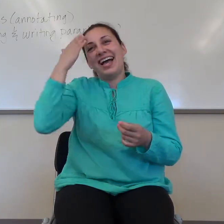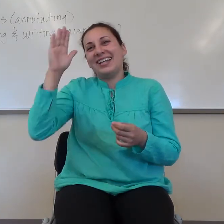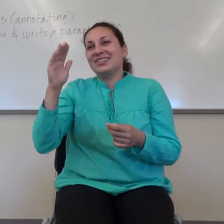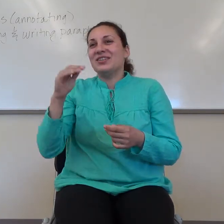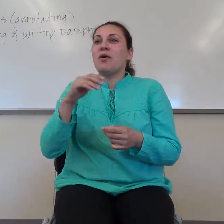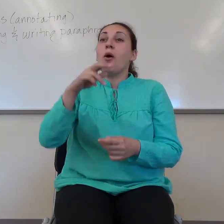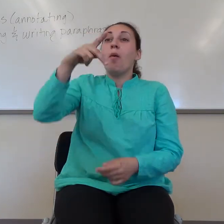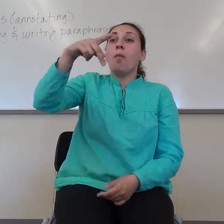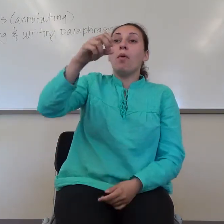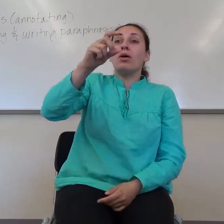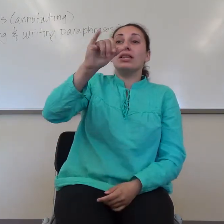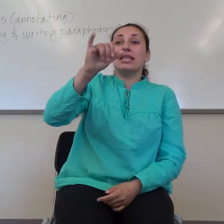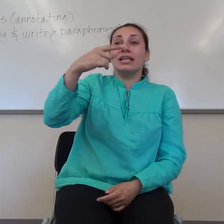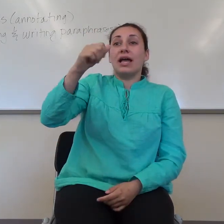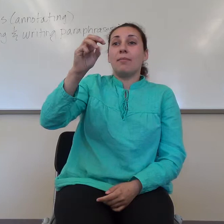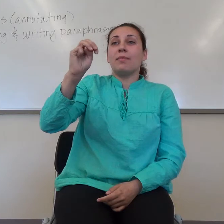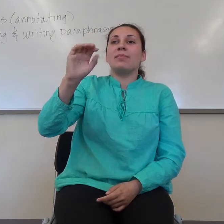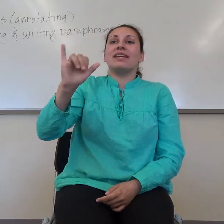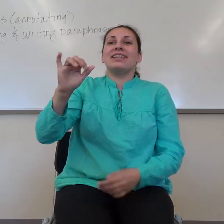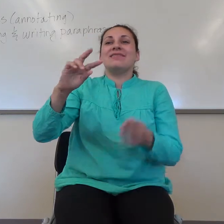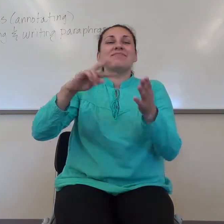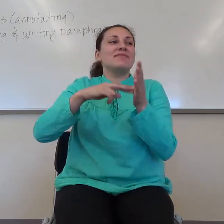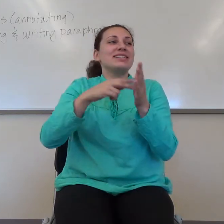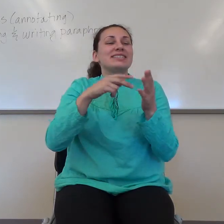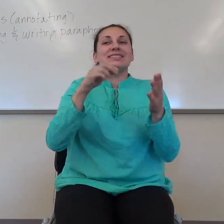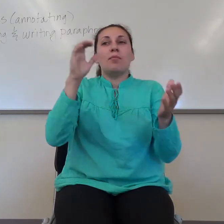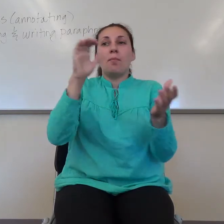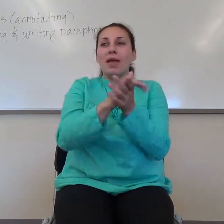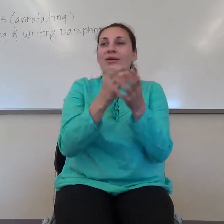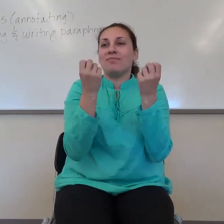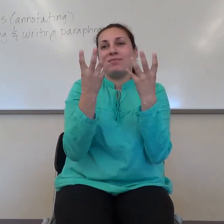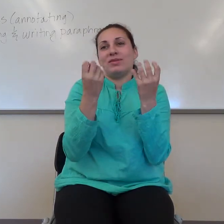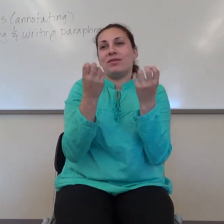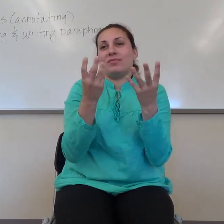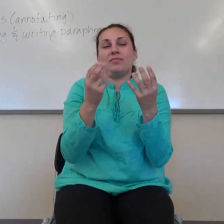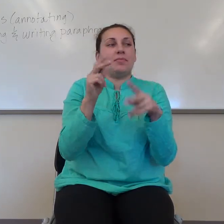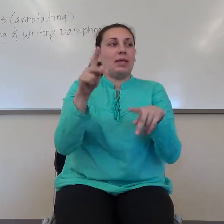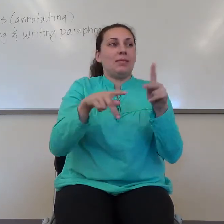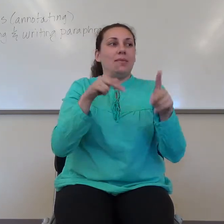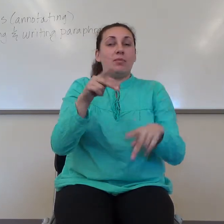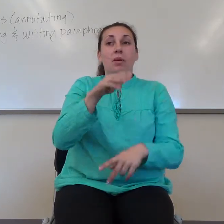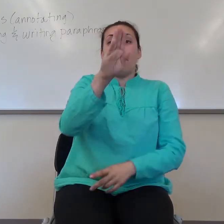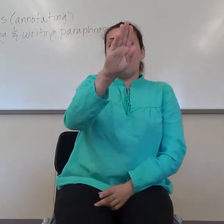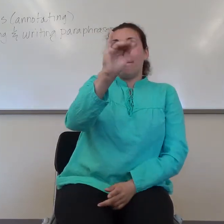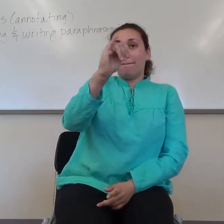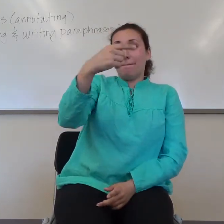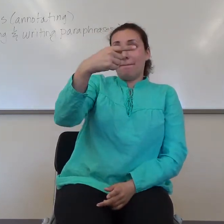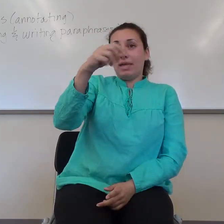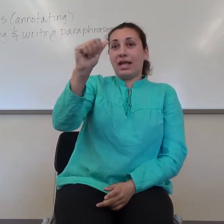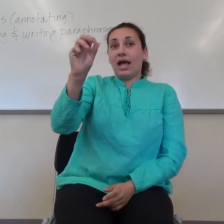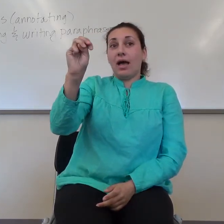how do you pronounce that? Bigamy? Bigamy, that's Bigamy. bigamy, remember? Yeah, so it's